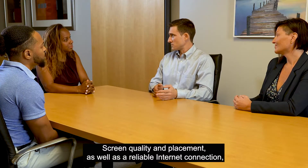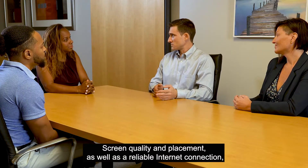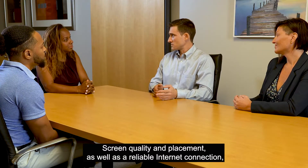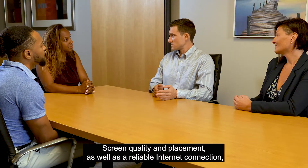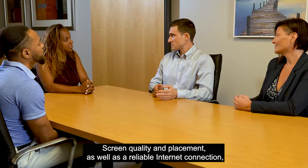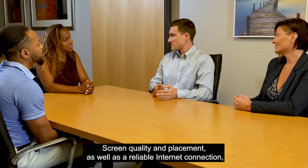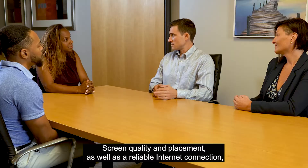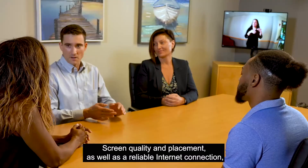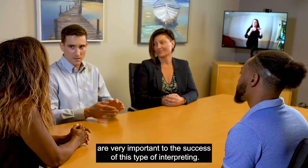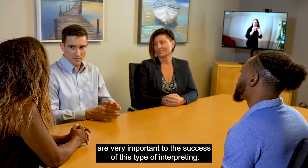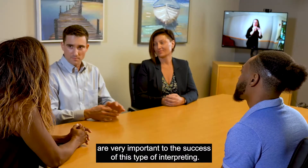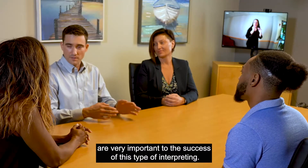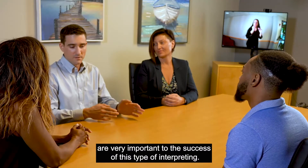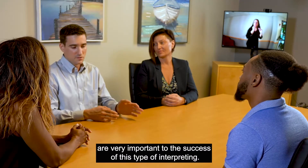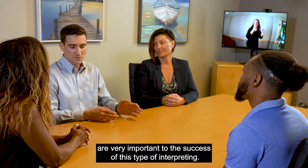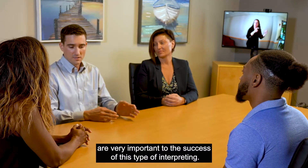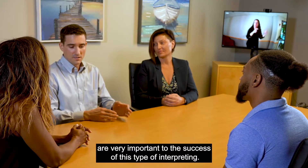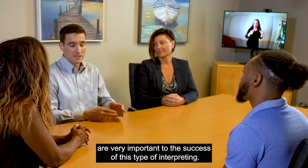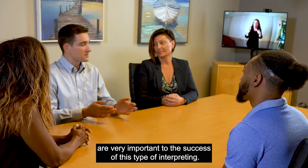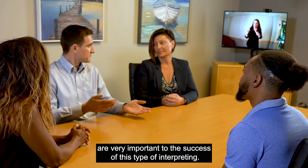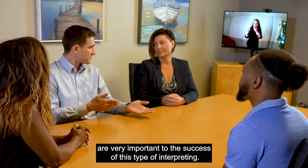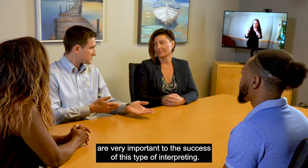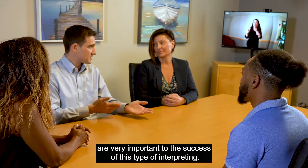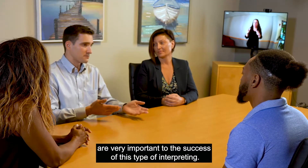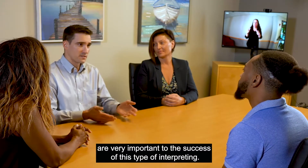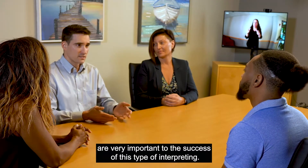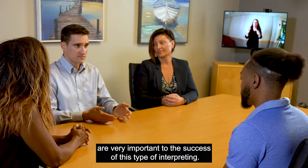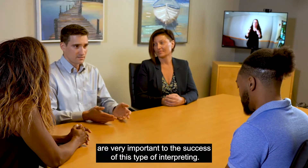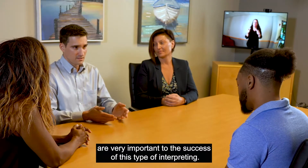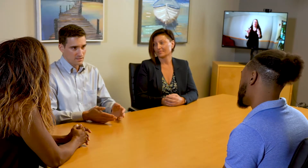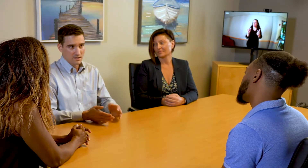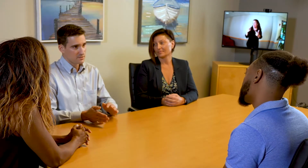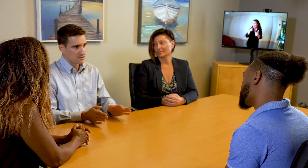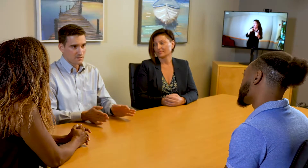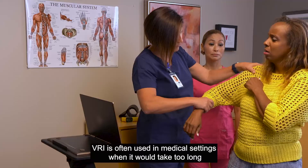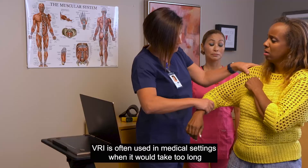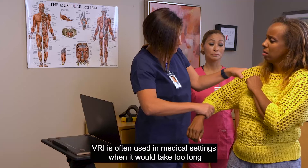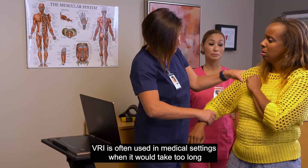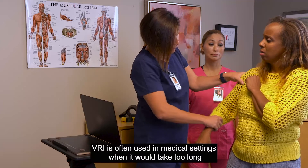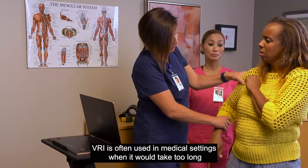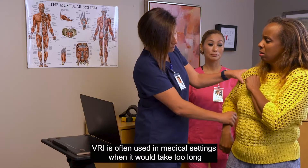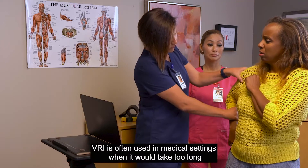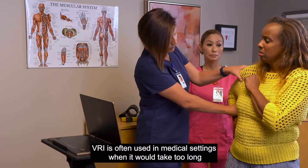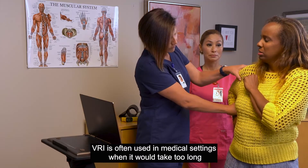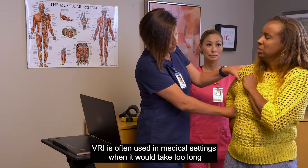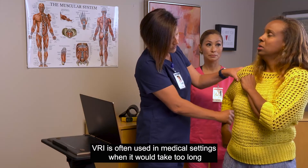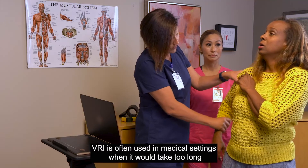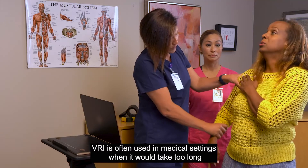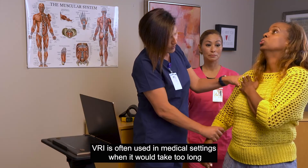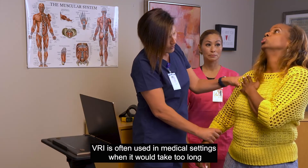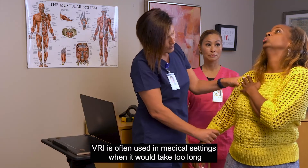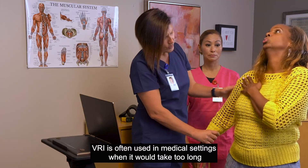as a reliable internet connection, are very important to the success of this type of interpreting. VRI is often used in